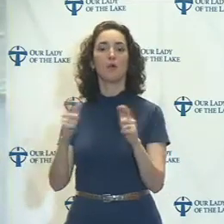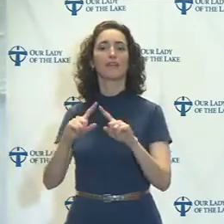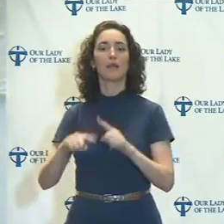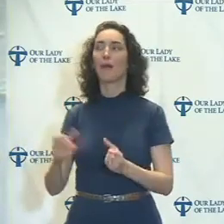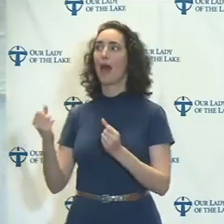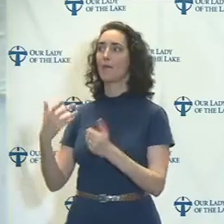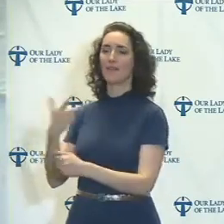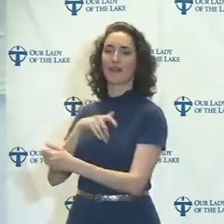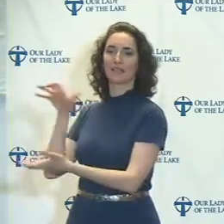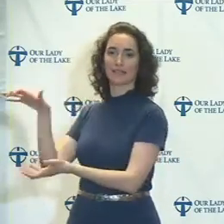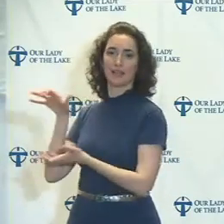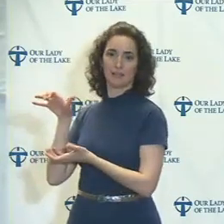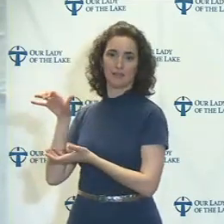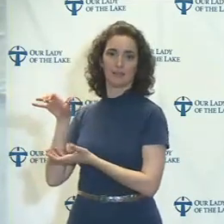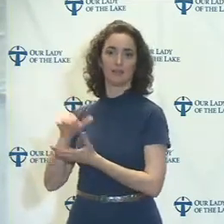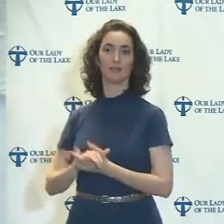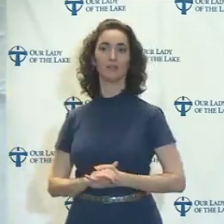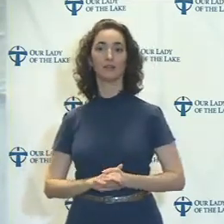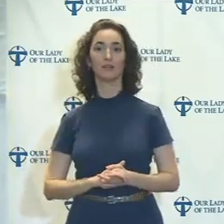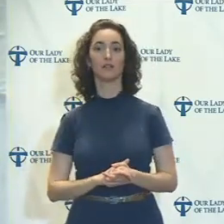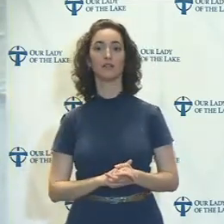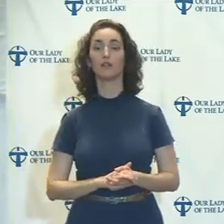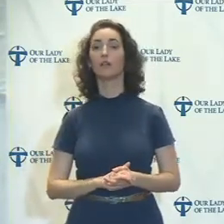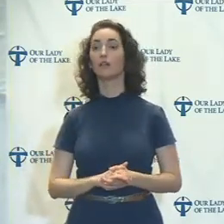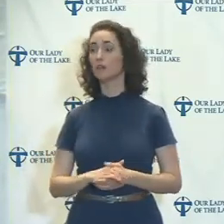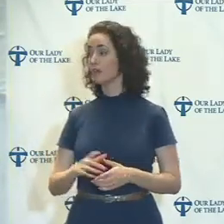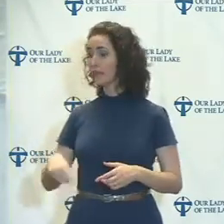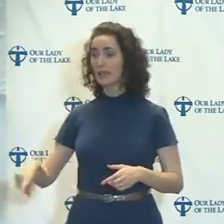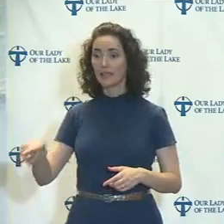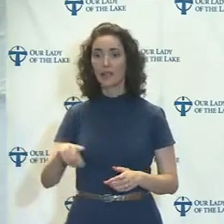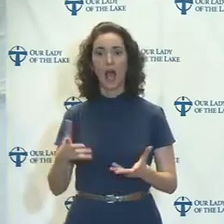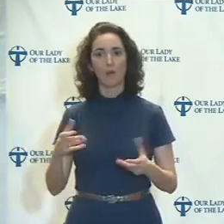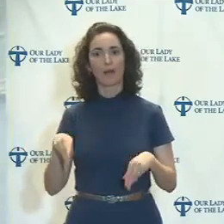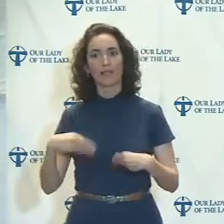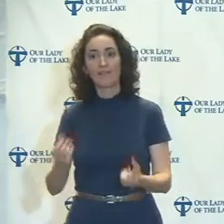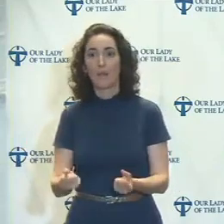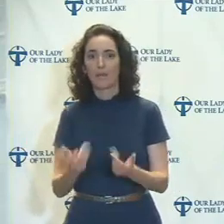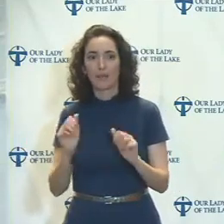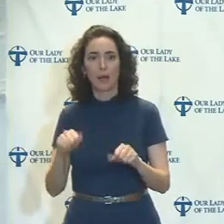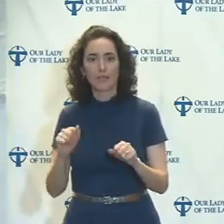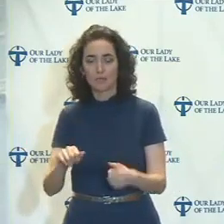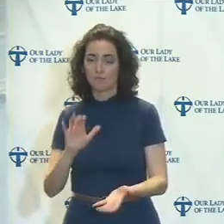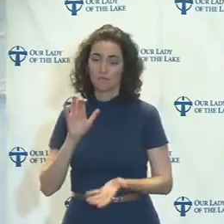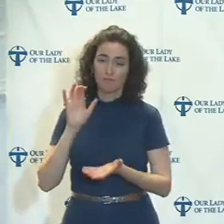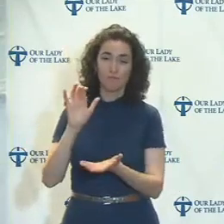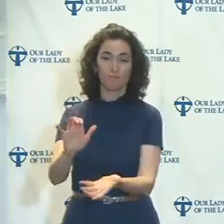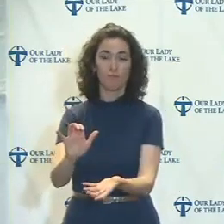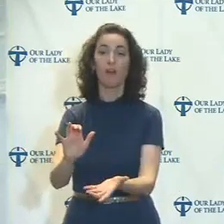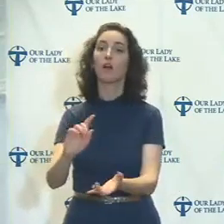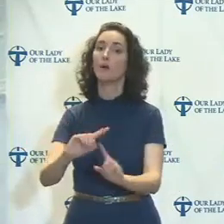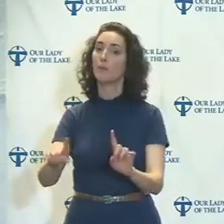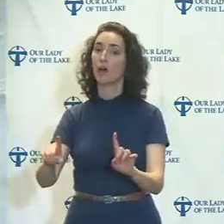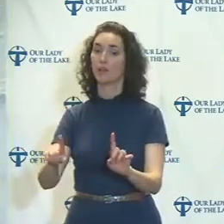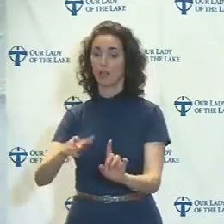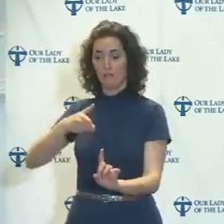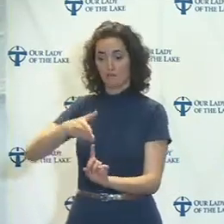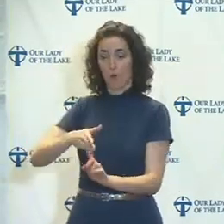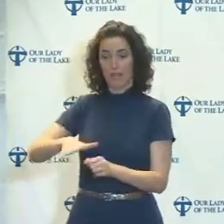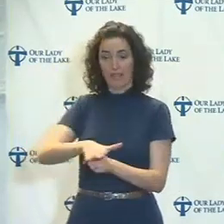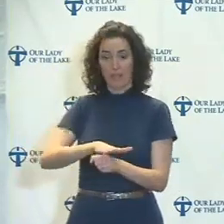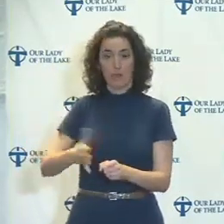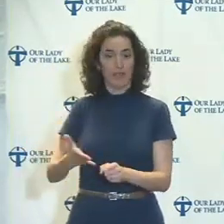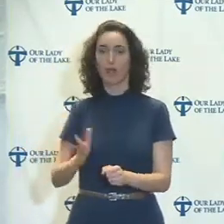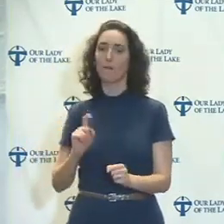get. And I want to feed them as many doses as we can, but making sure that we're being equitable in our distribution